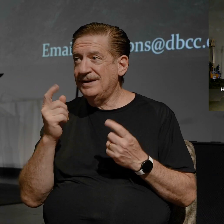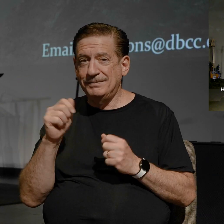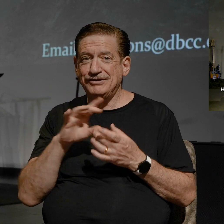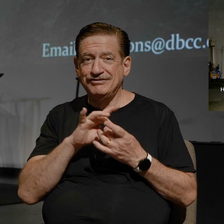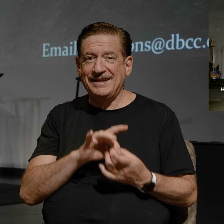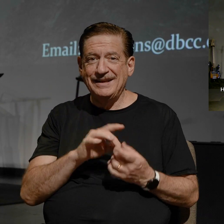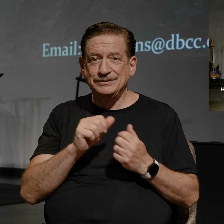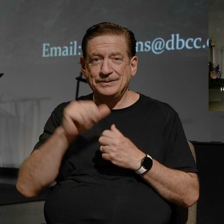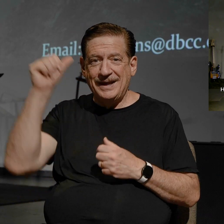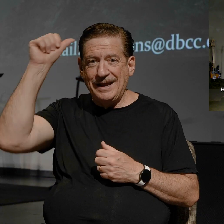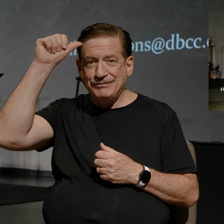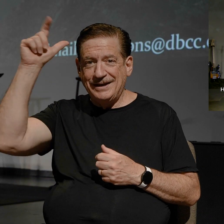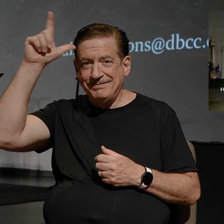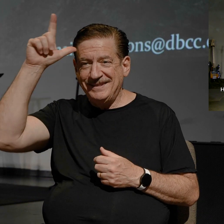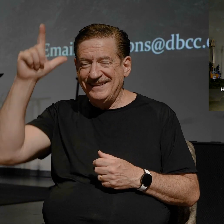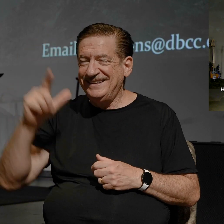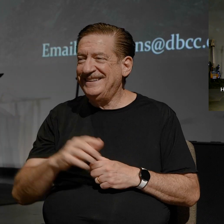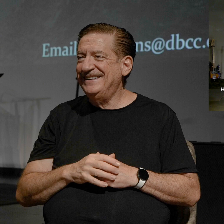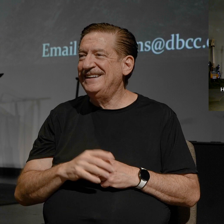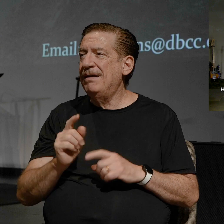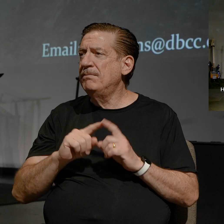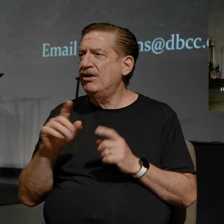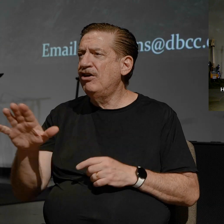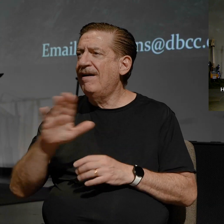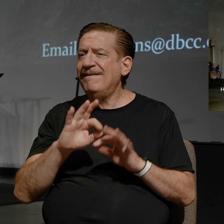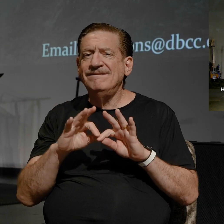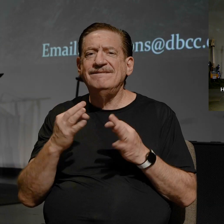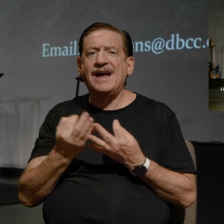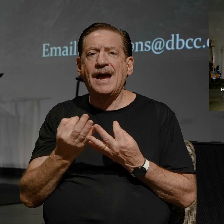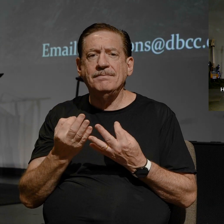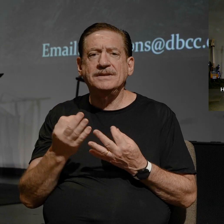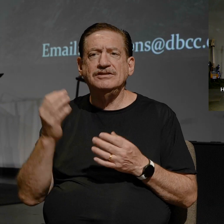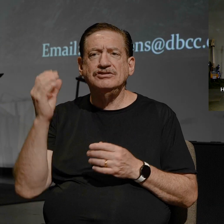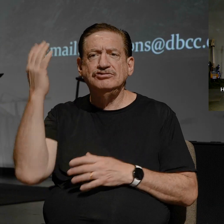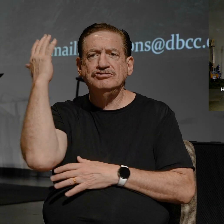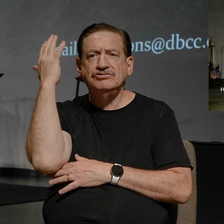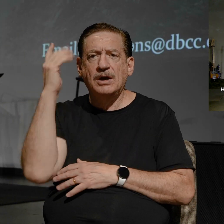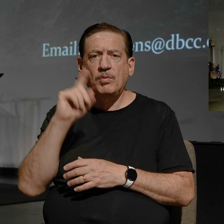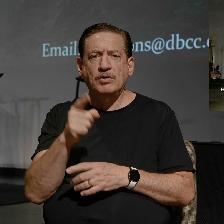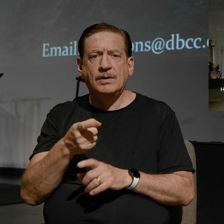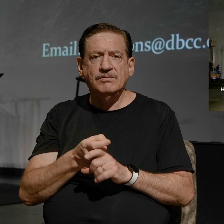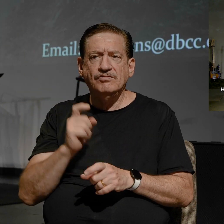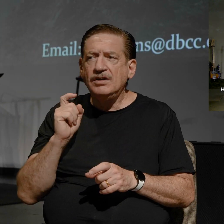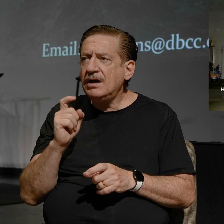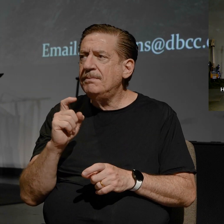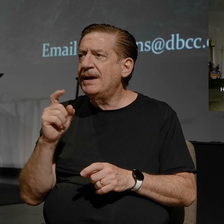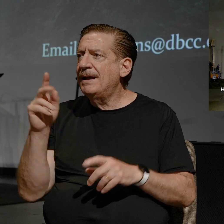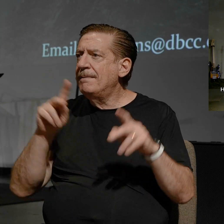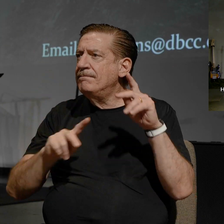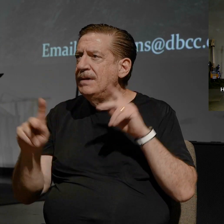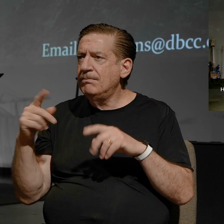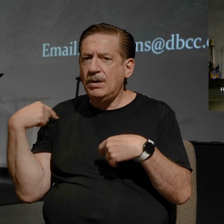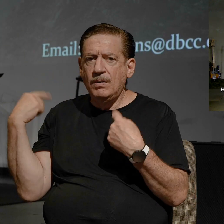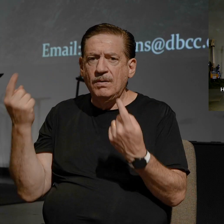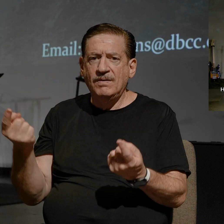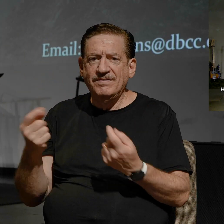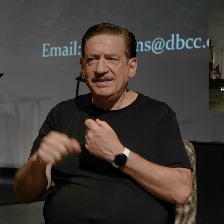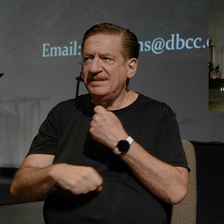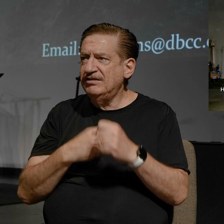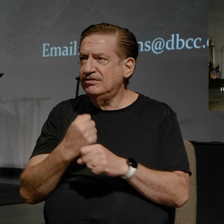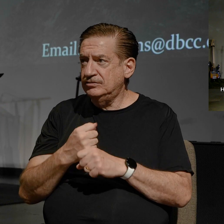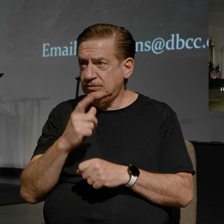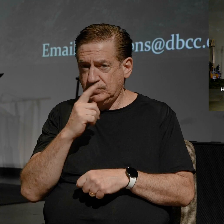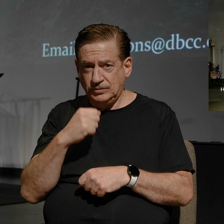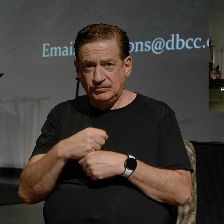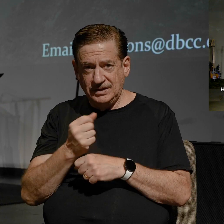Lincoln. But you do your family tree, right? You kind of find out where you've come from and the people who have, over the years, created